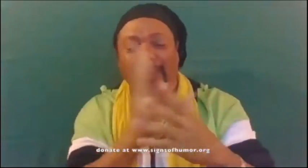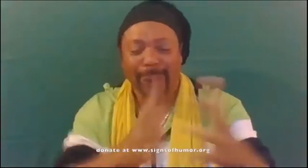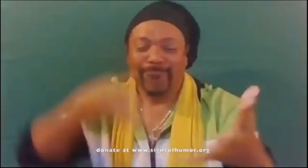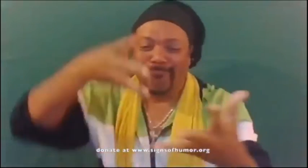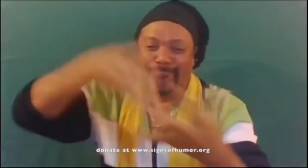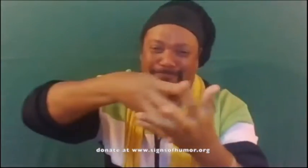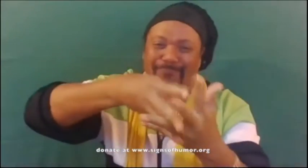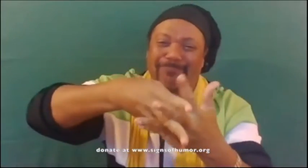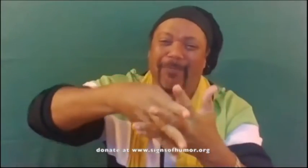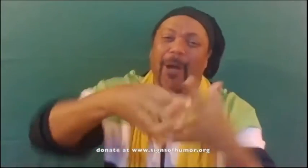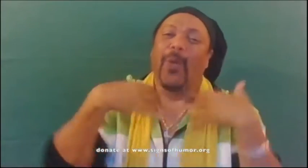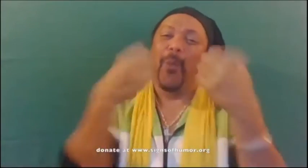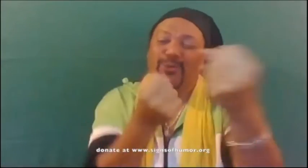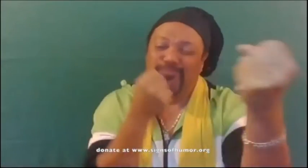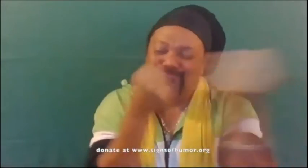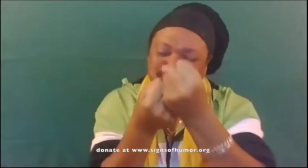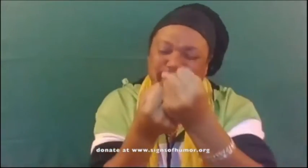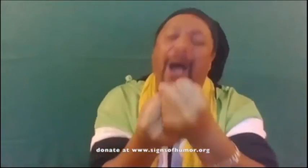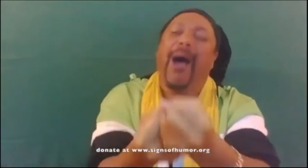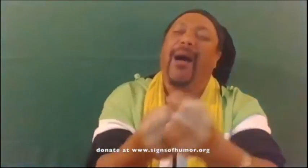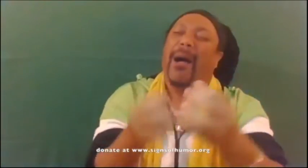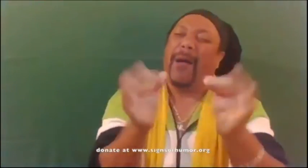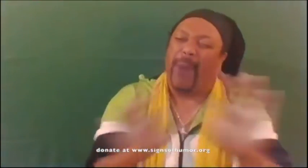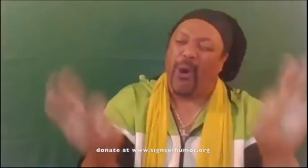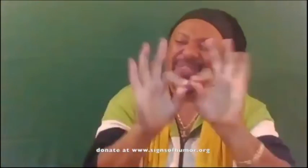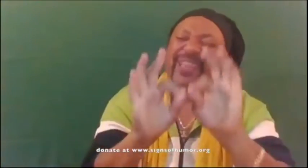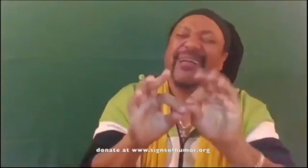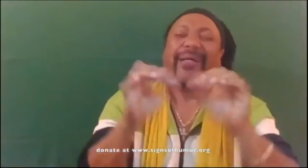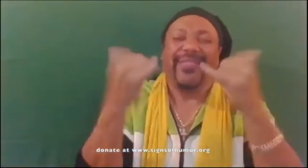for those native and indigenous folks here, we strongly support you.